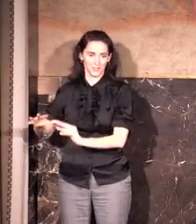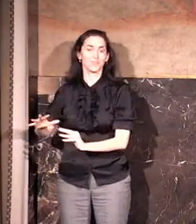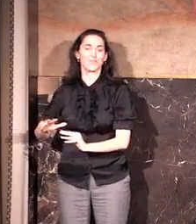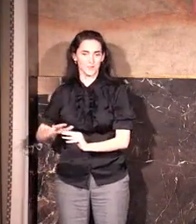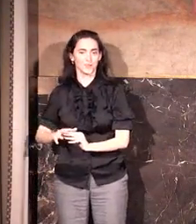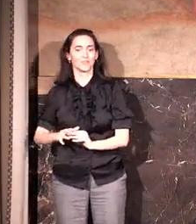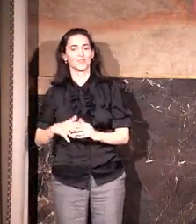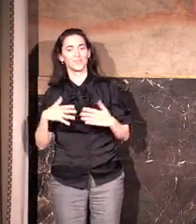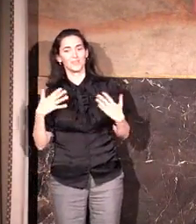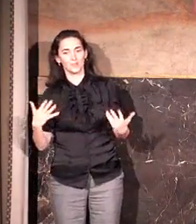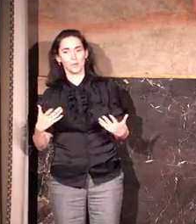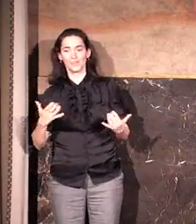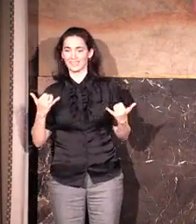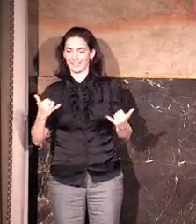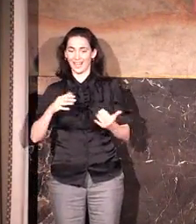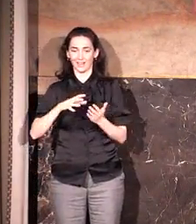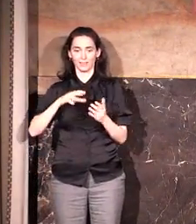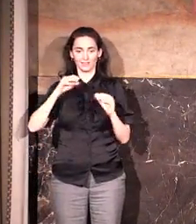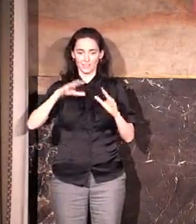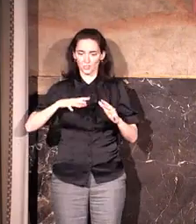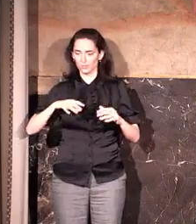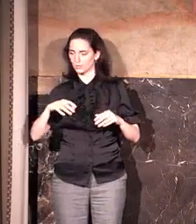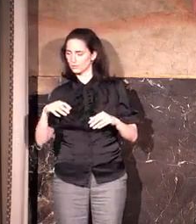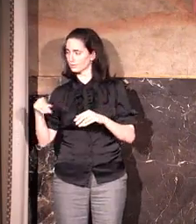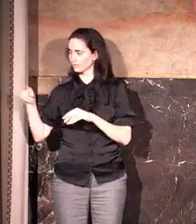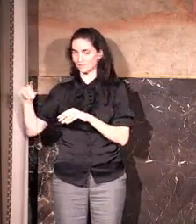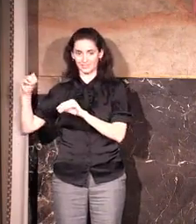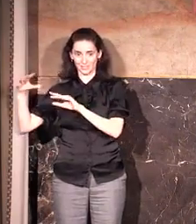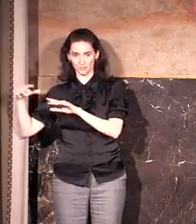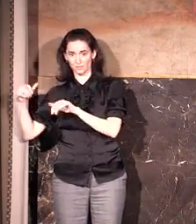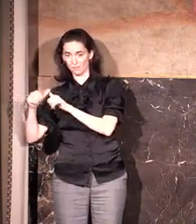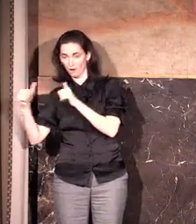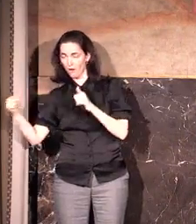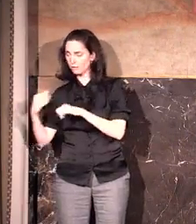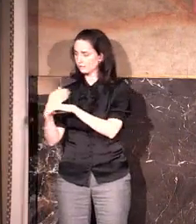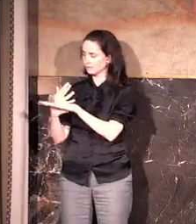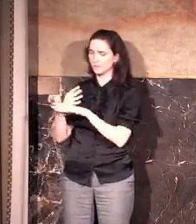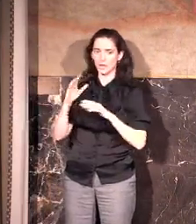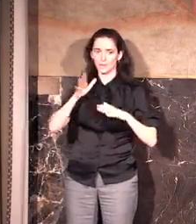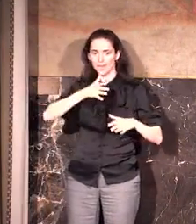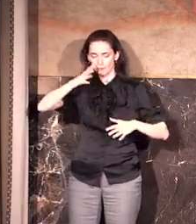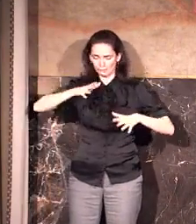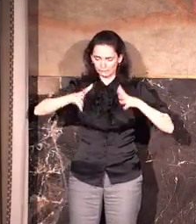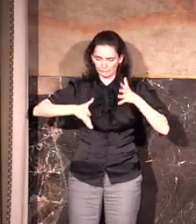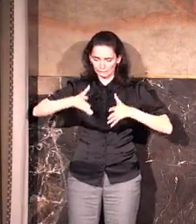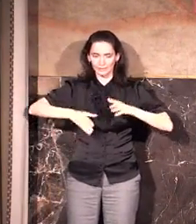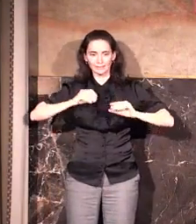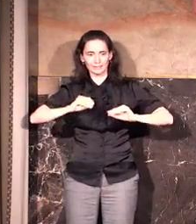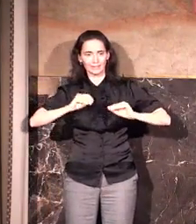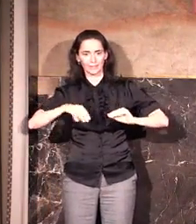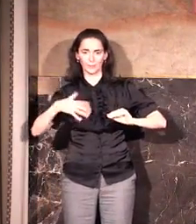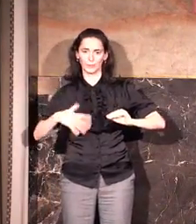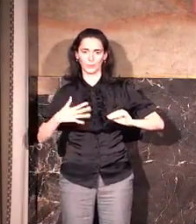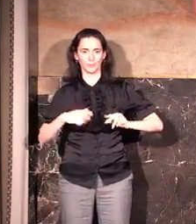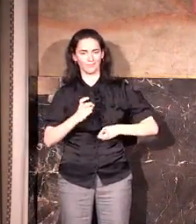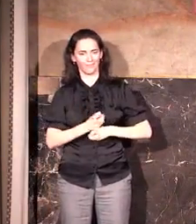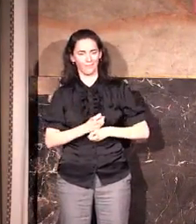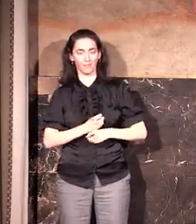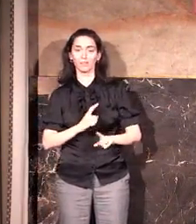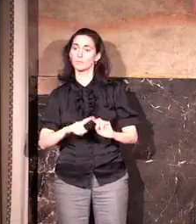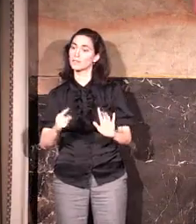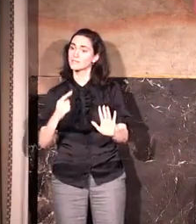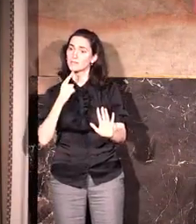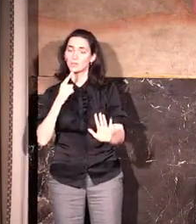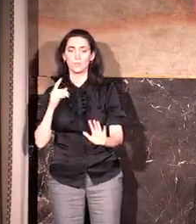they're engaged in distance learning and other educational activities. But seriously speaking, teachers obviously